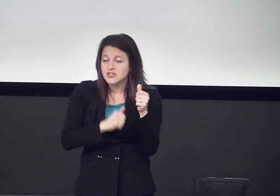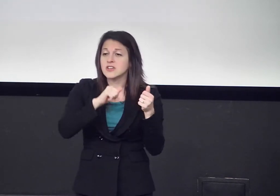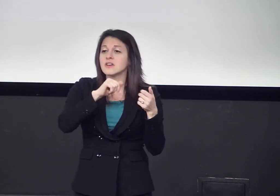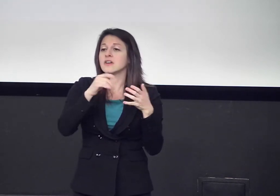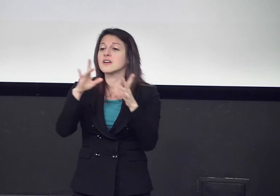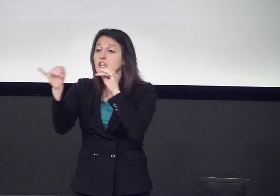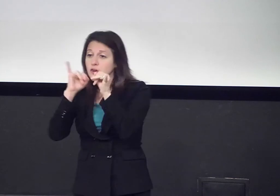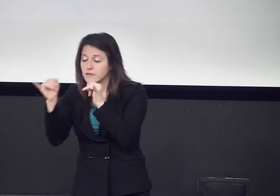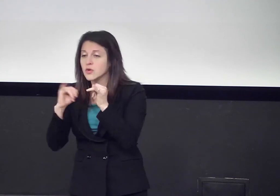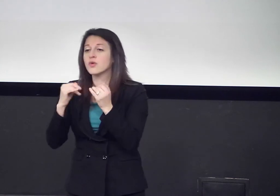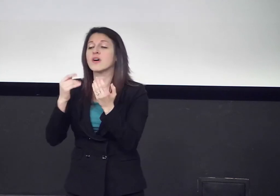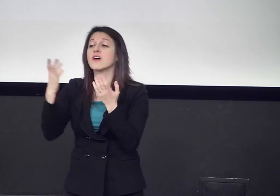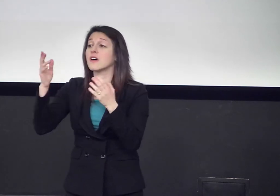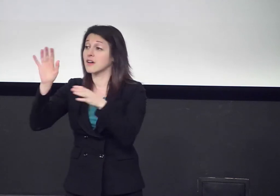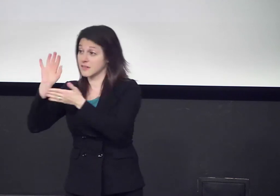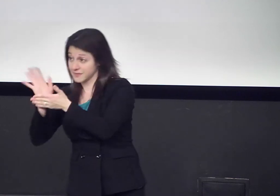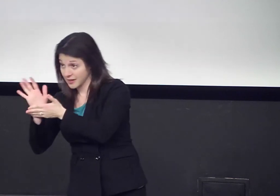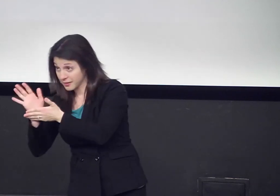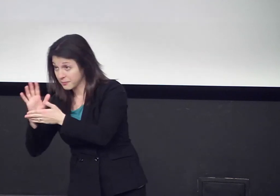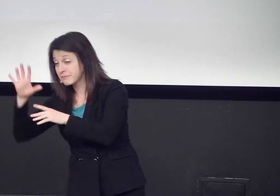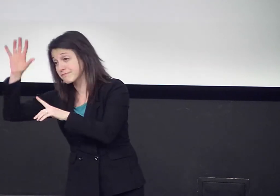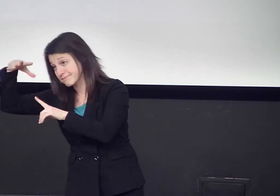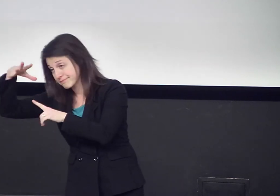analyzed. And for each part of the interview,